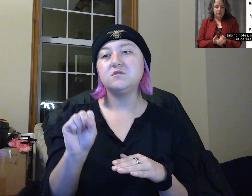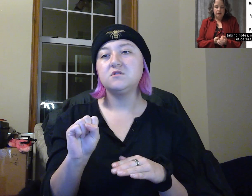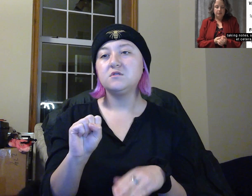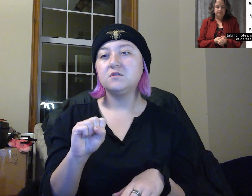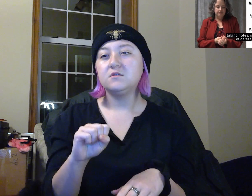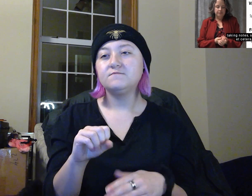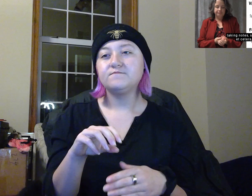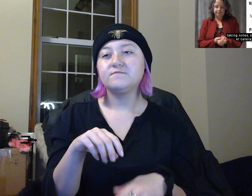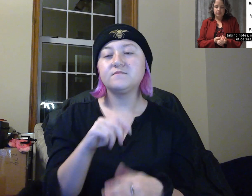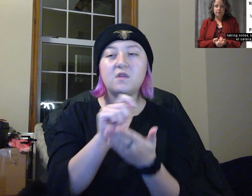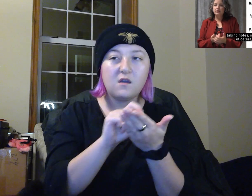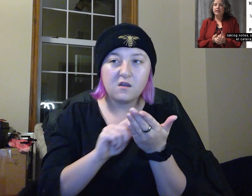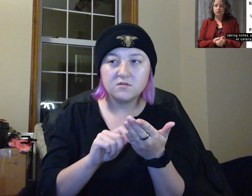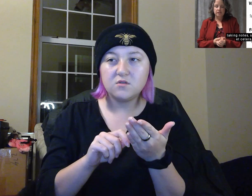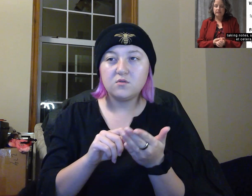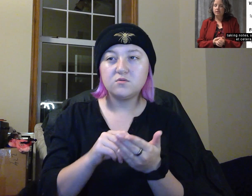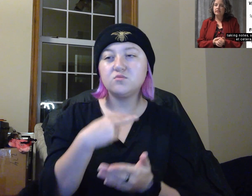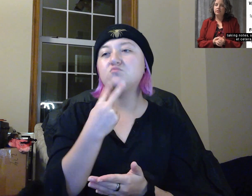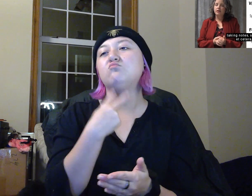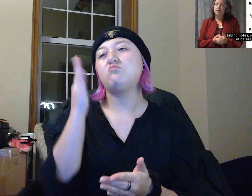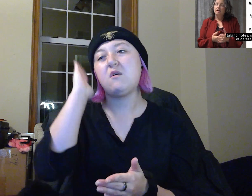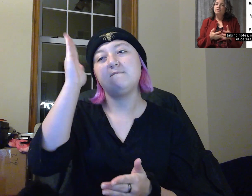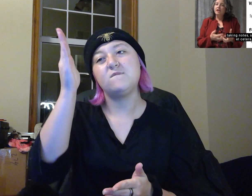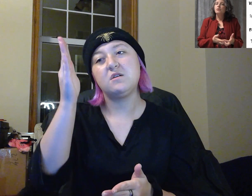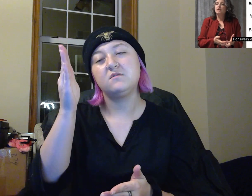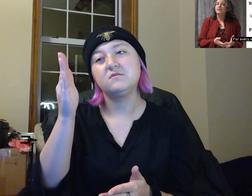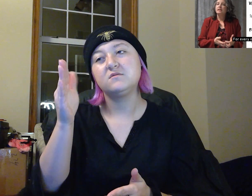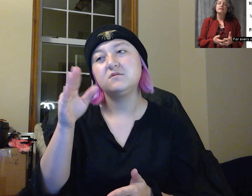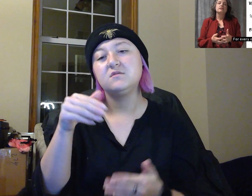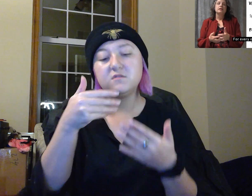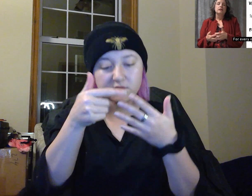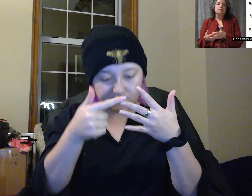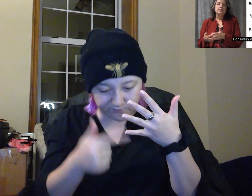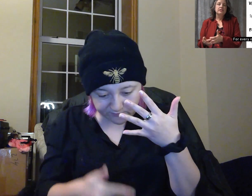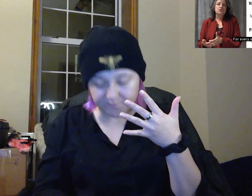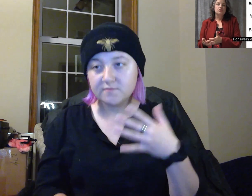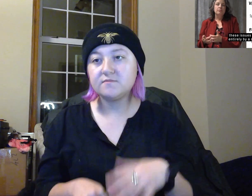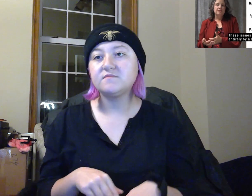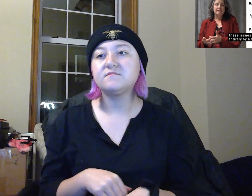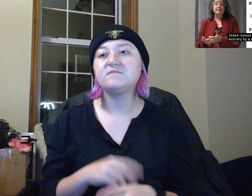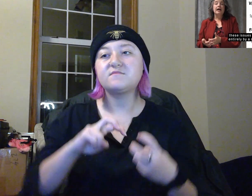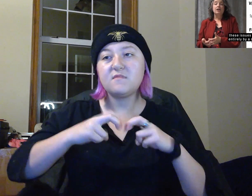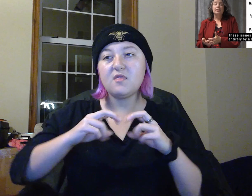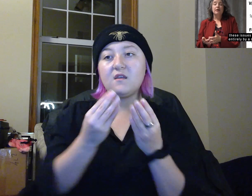notes, spoken lectures, etc., etc. For every one of these issues could be